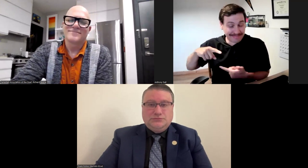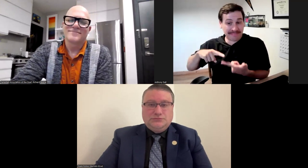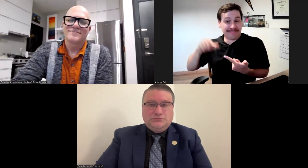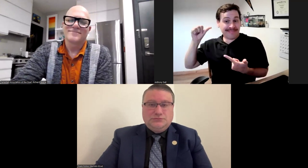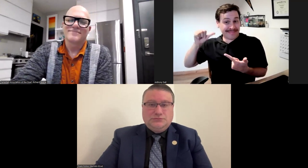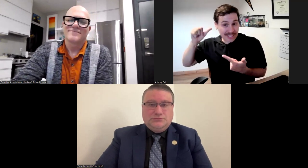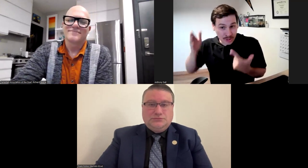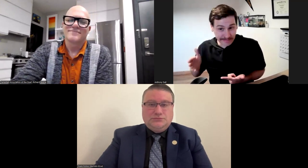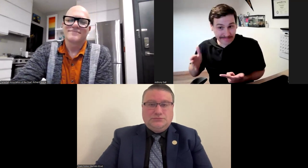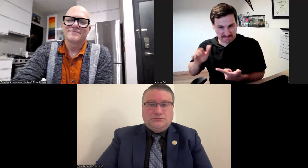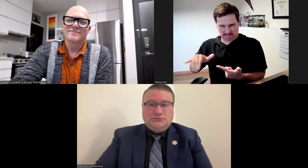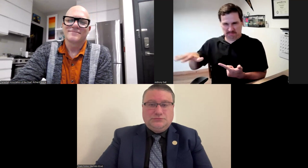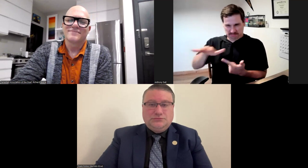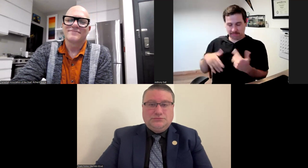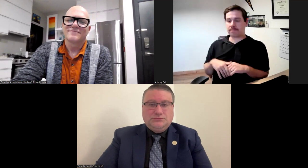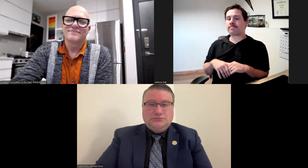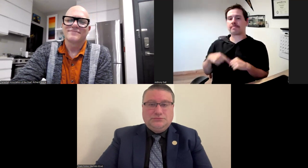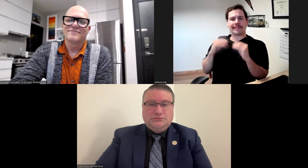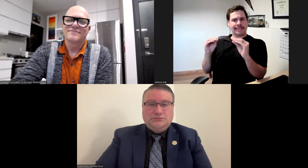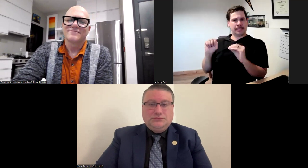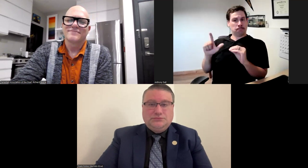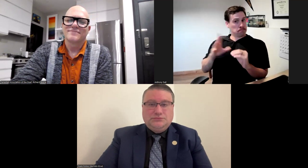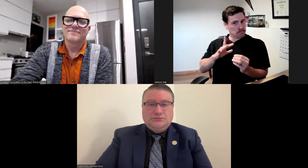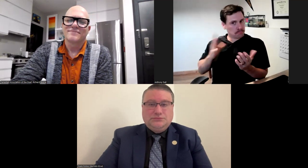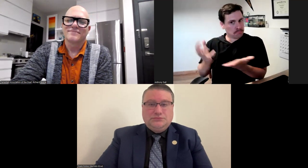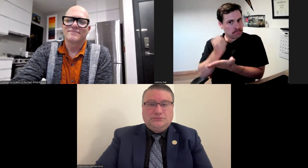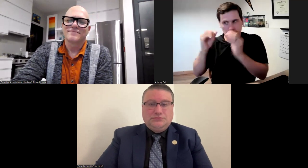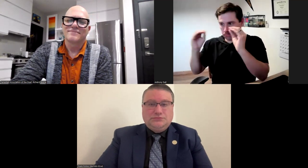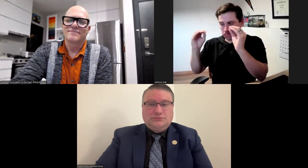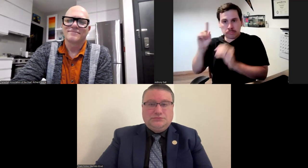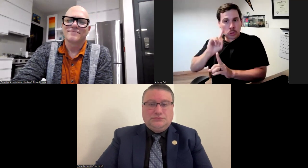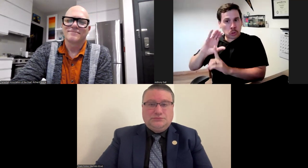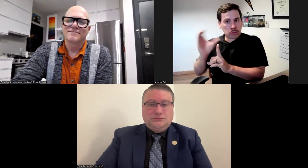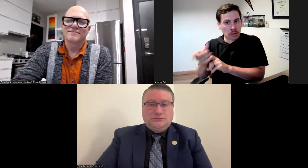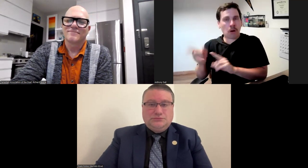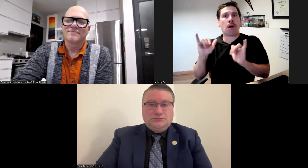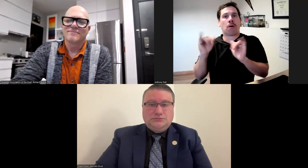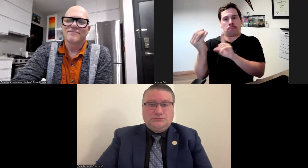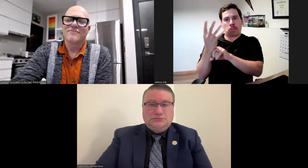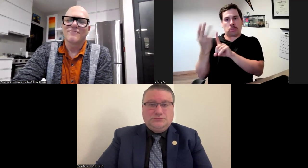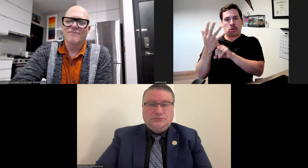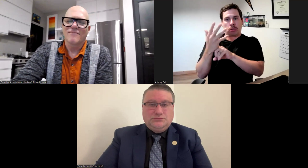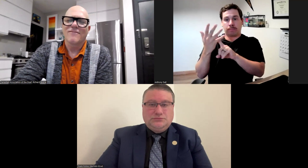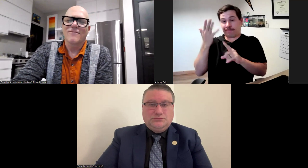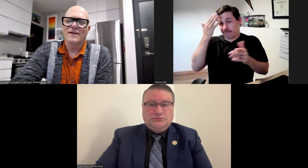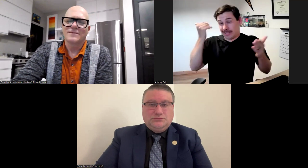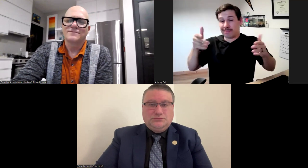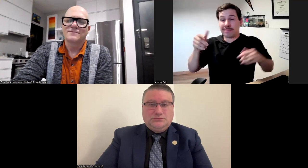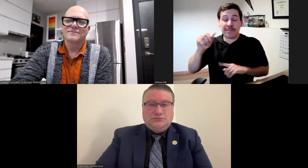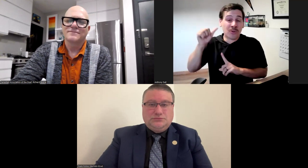students was SLPs, audiologists, and they were wanting to learn. And so we started talking about deaf